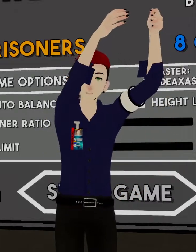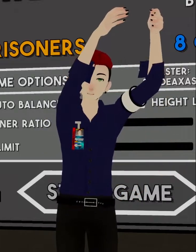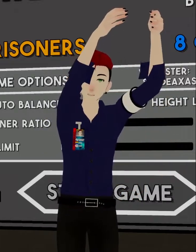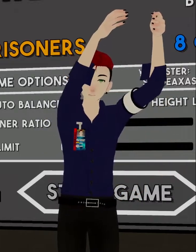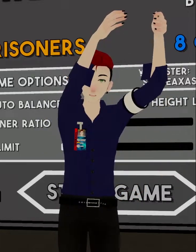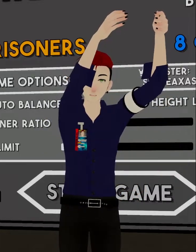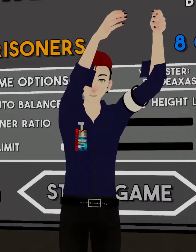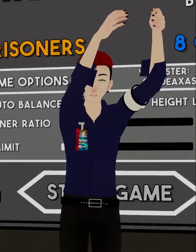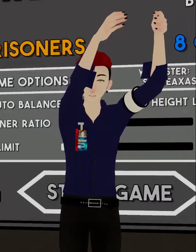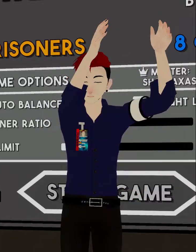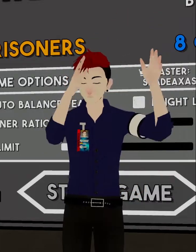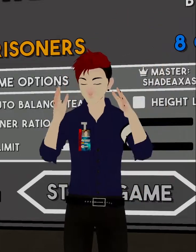thing, big tower.